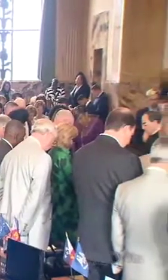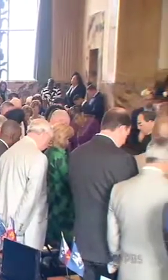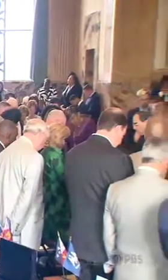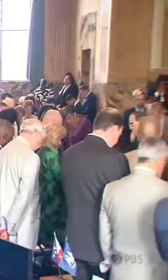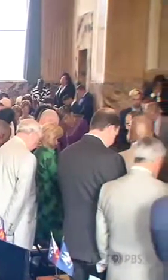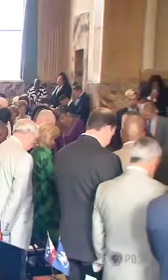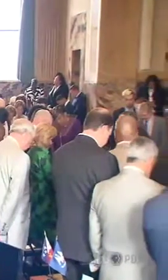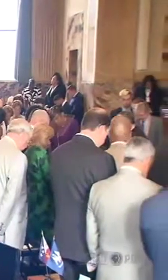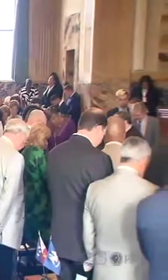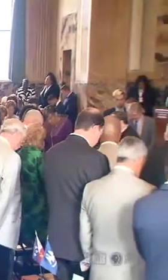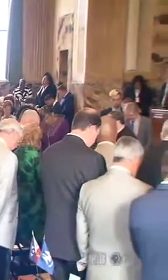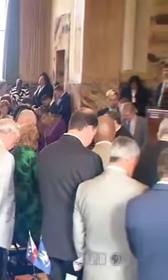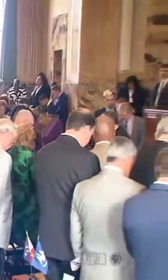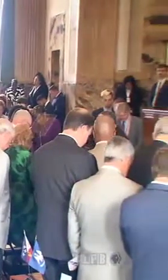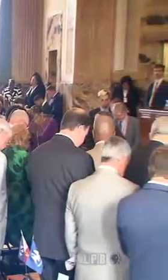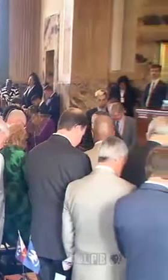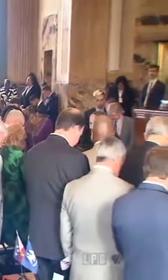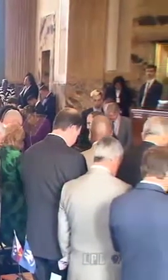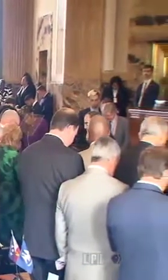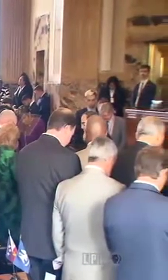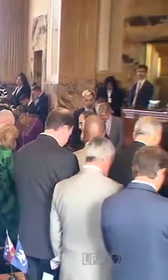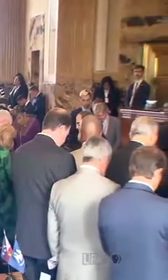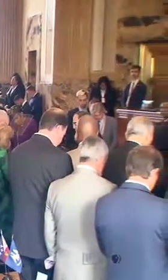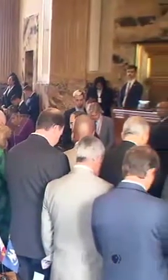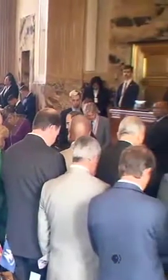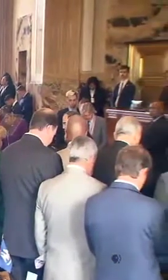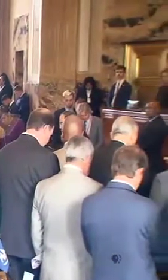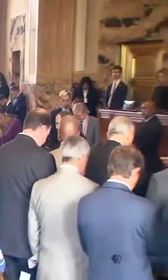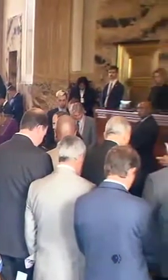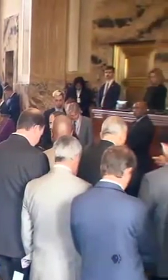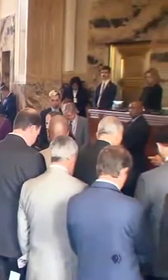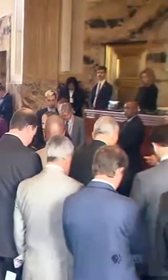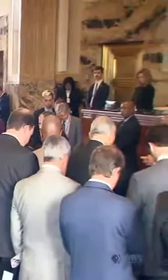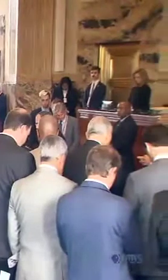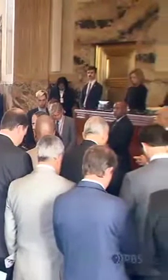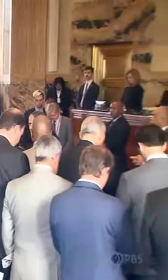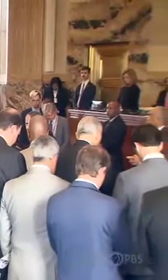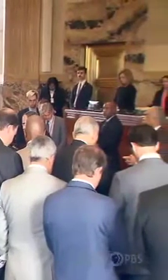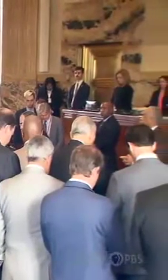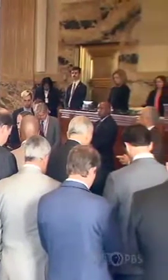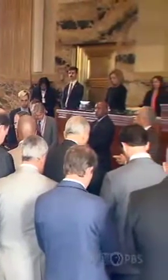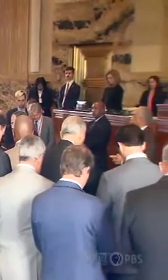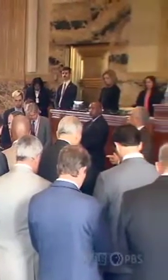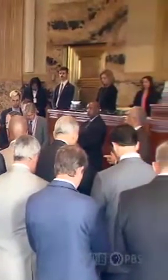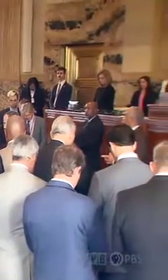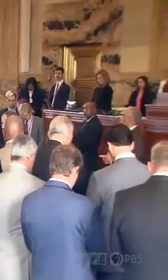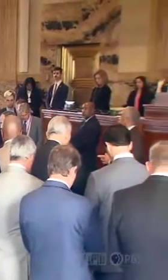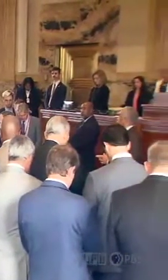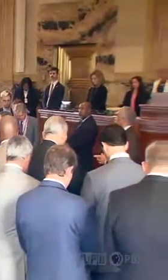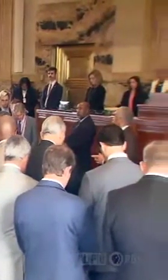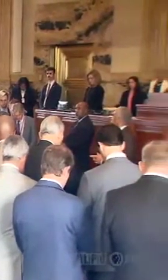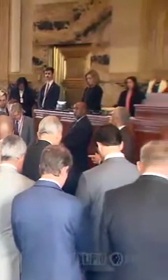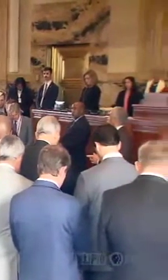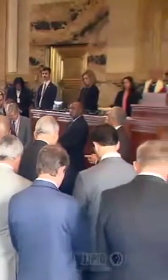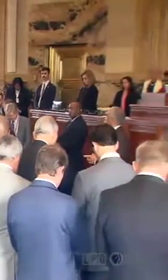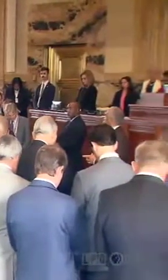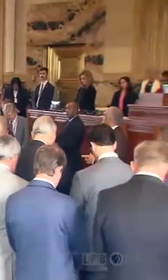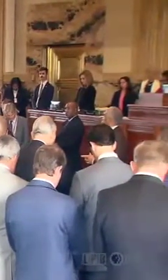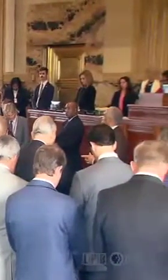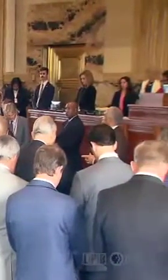hope, the hope that comes from good men and women working together for the good of the people of Louisiana.